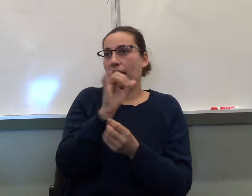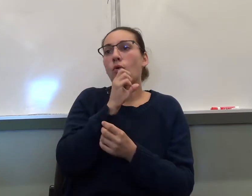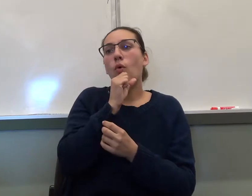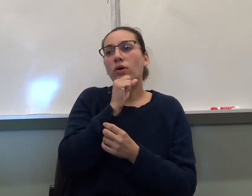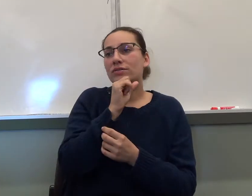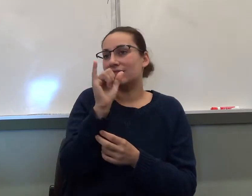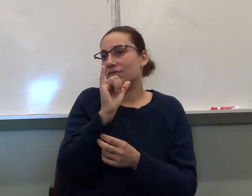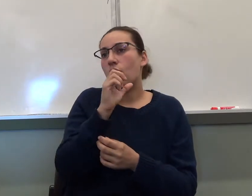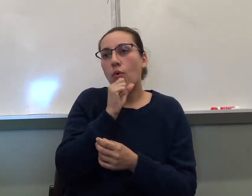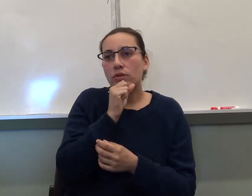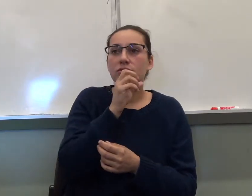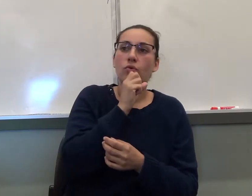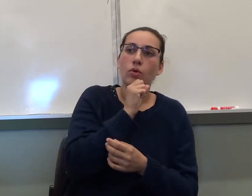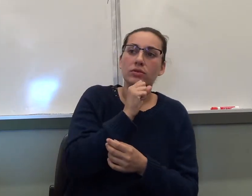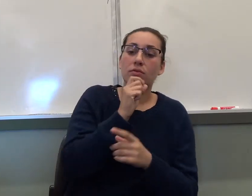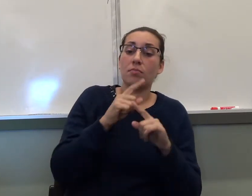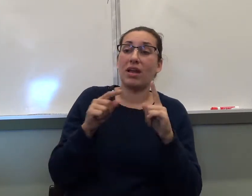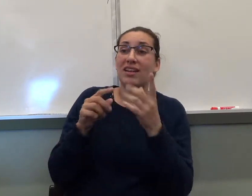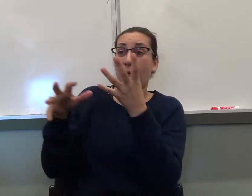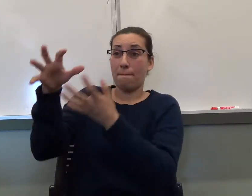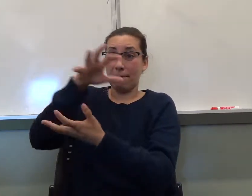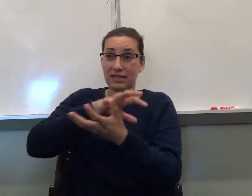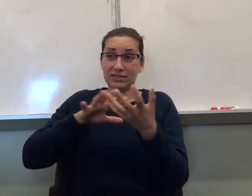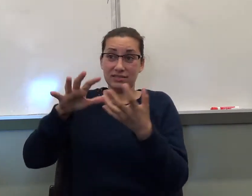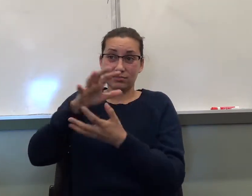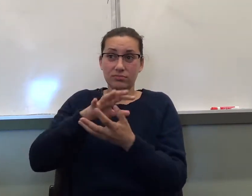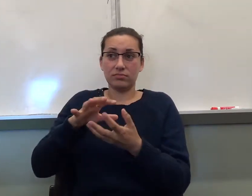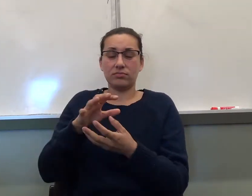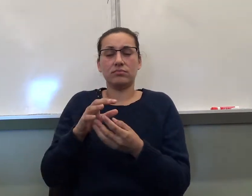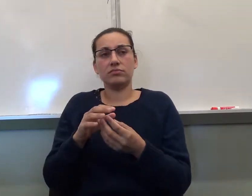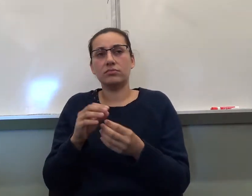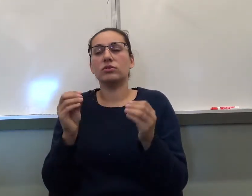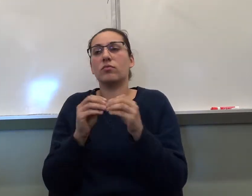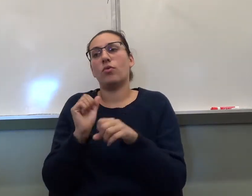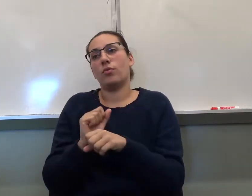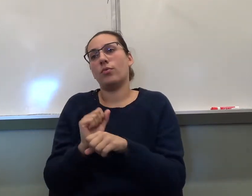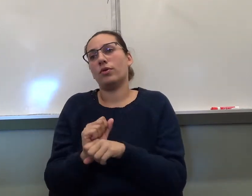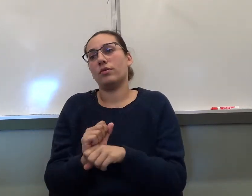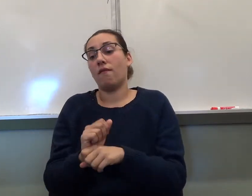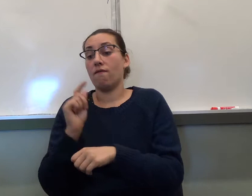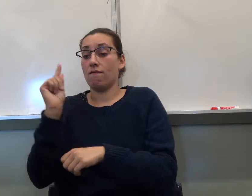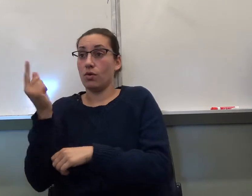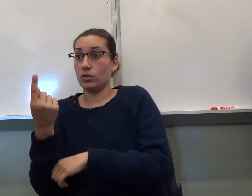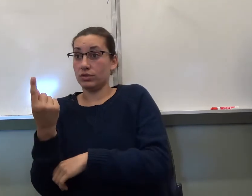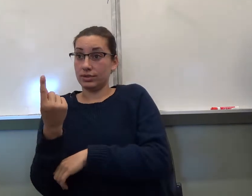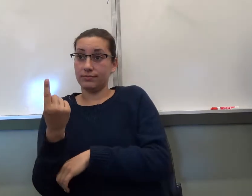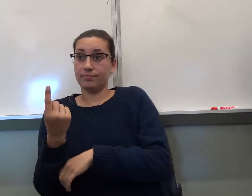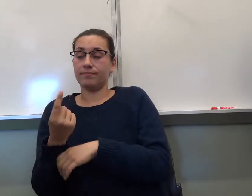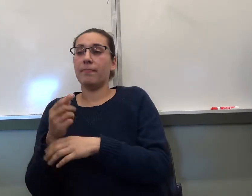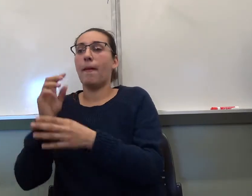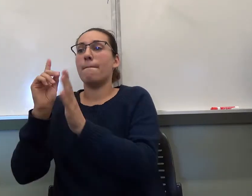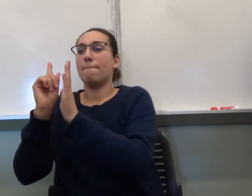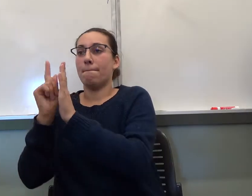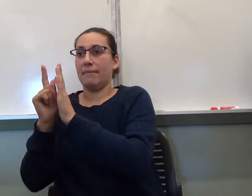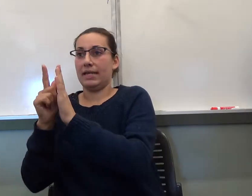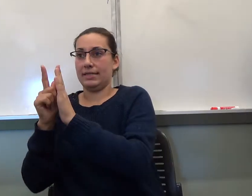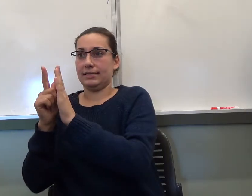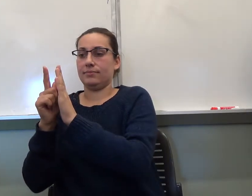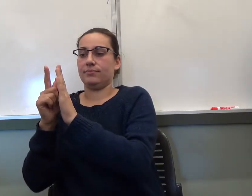them takes a little more work. So we're going to have to be careful with it. Let's do the minutes first. All right, we've got 10 added to 45,